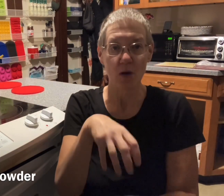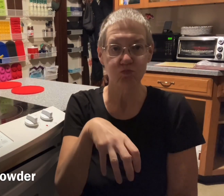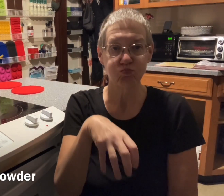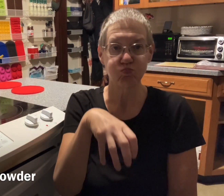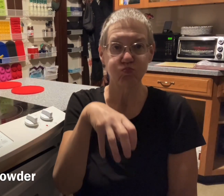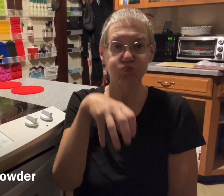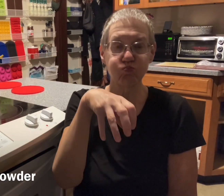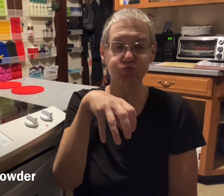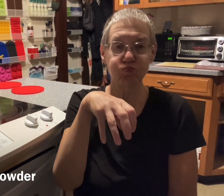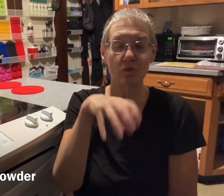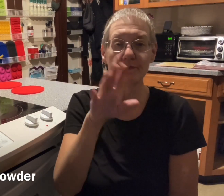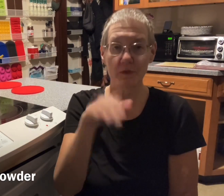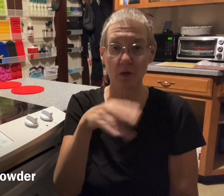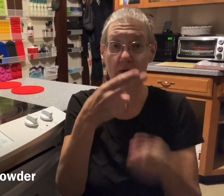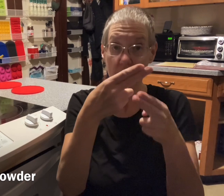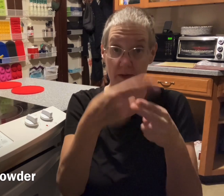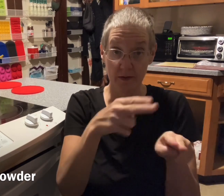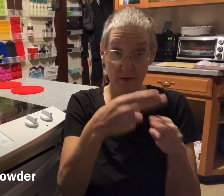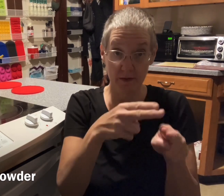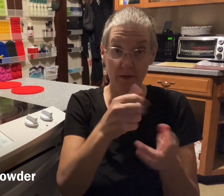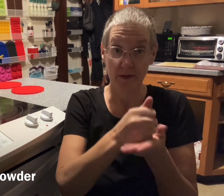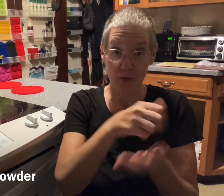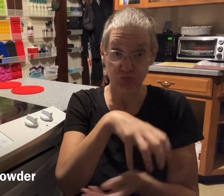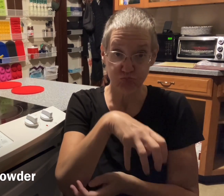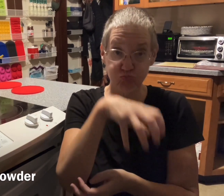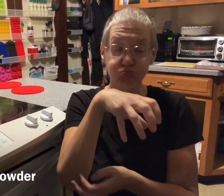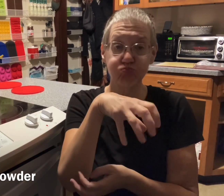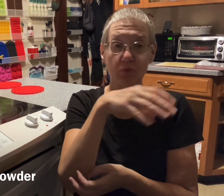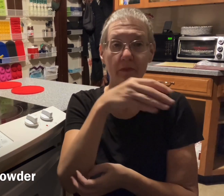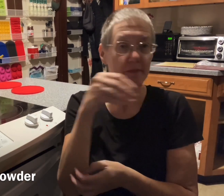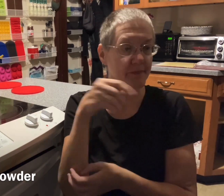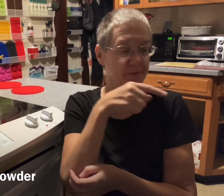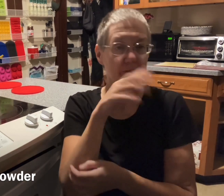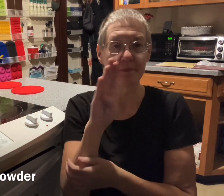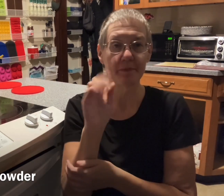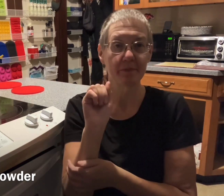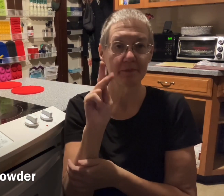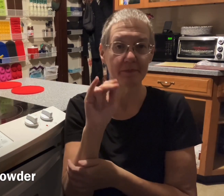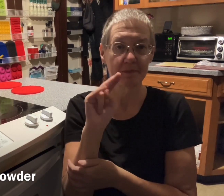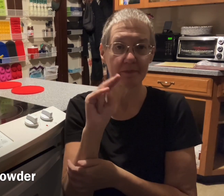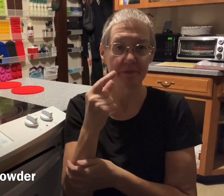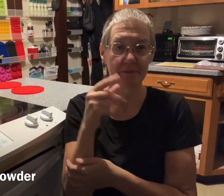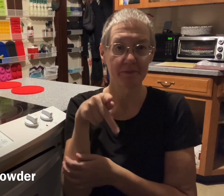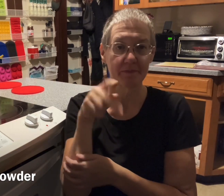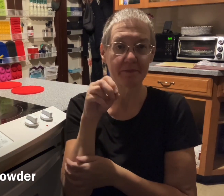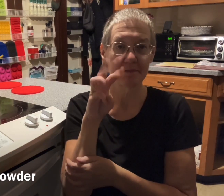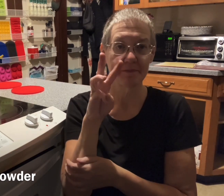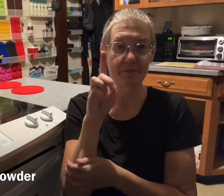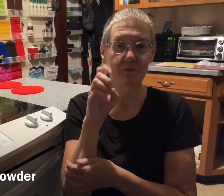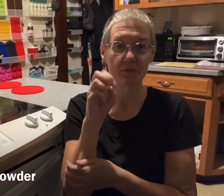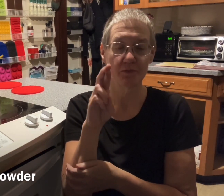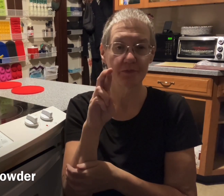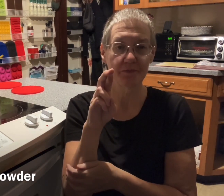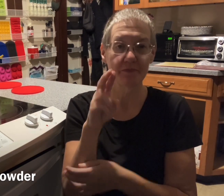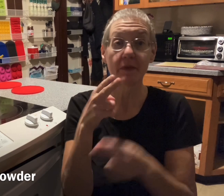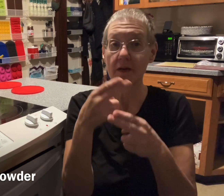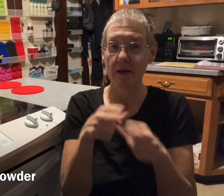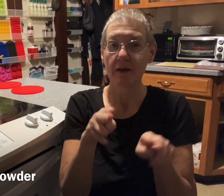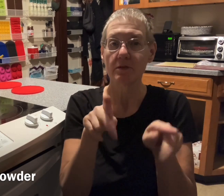It also helps it to rise. So the eggs help it to rise and the baking powder help it to rise.